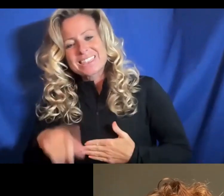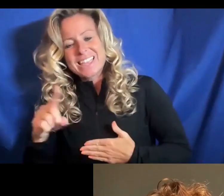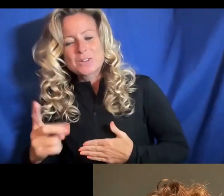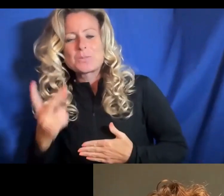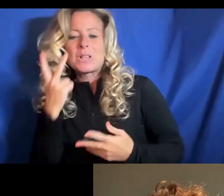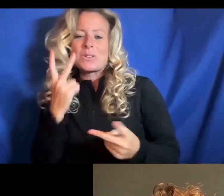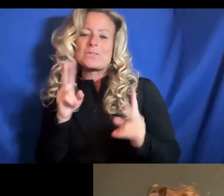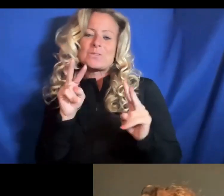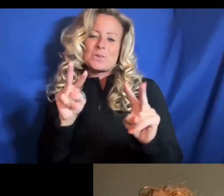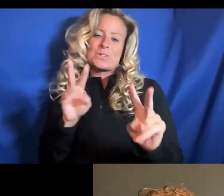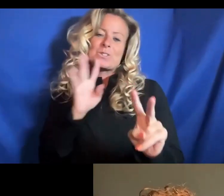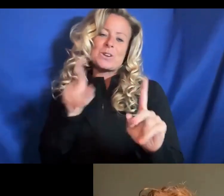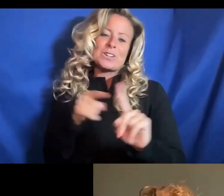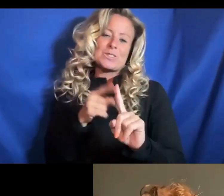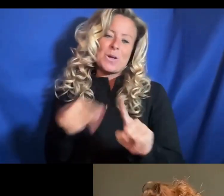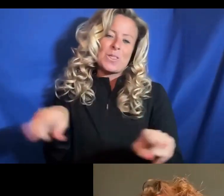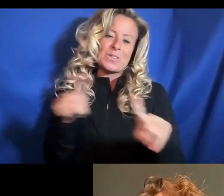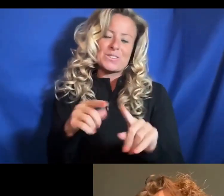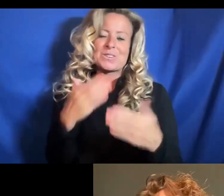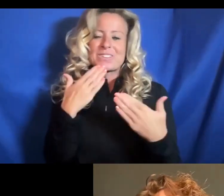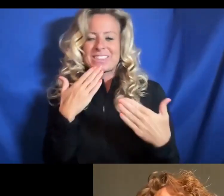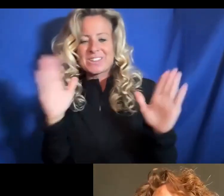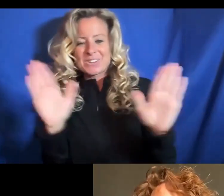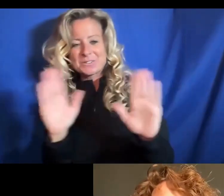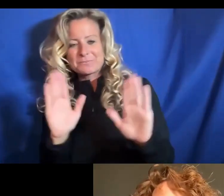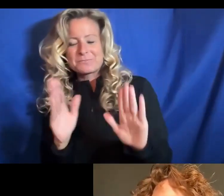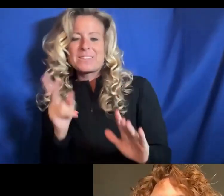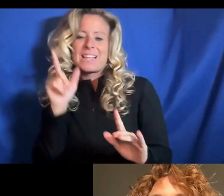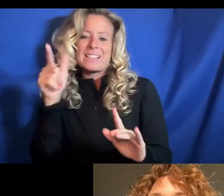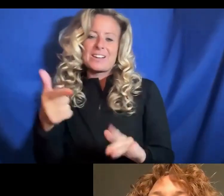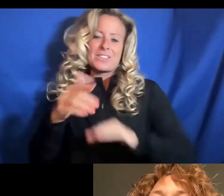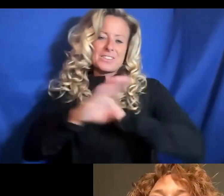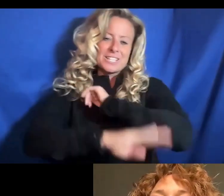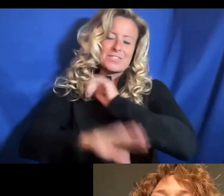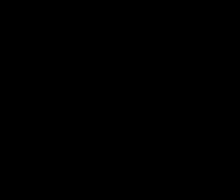we look forward to talking to Okay. all of Nice to you. meet you all. Thank you. Talk to everybody later this fall. Have a great afternoon.